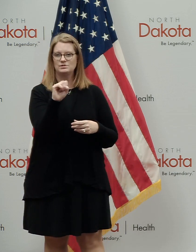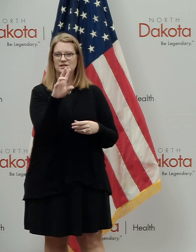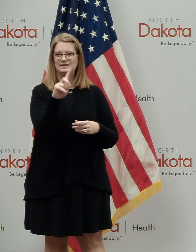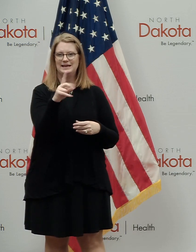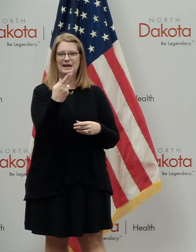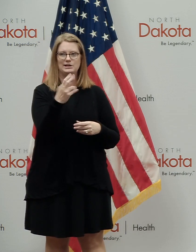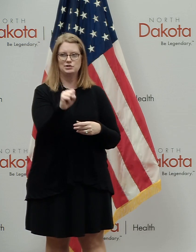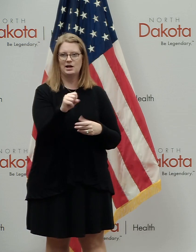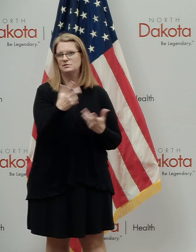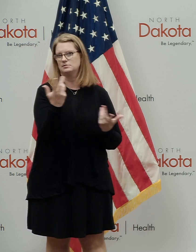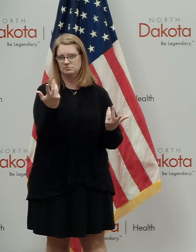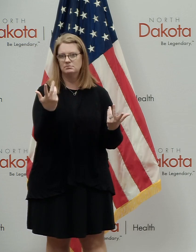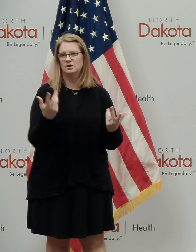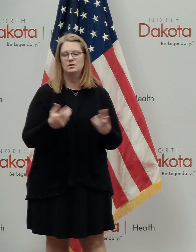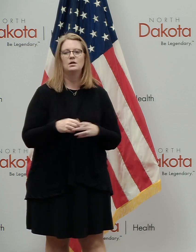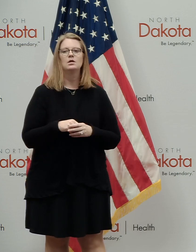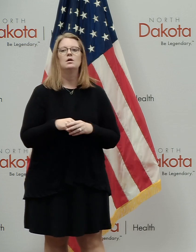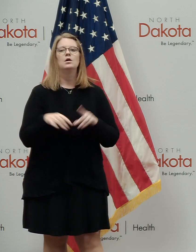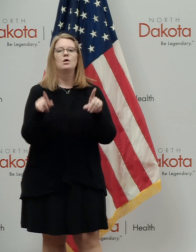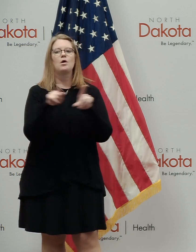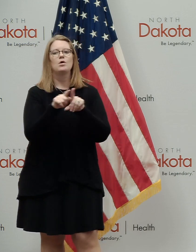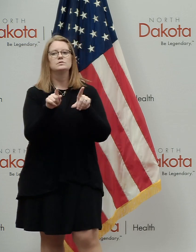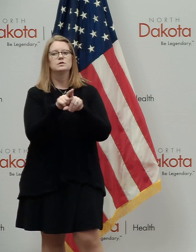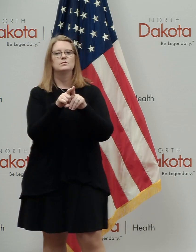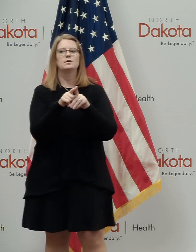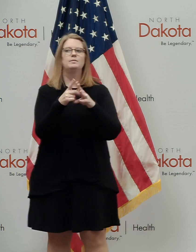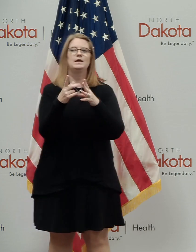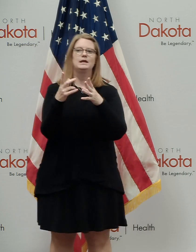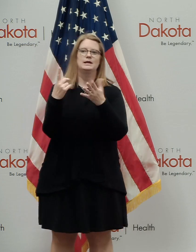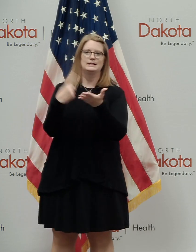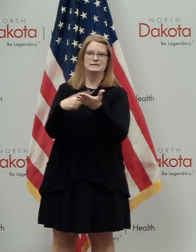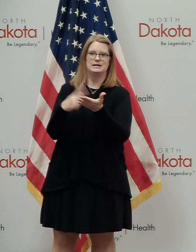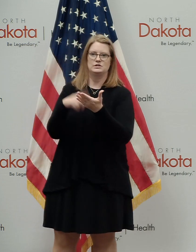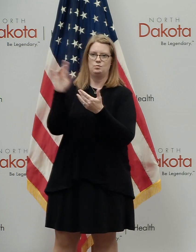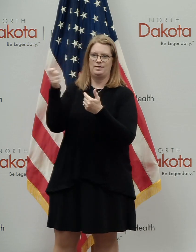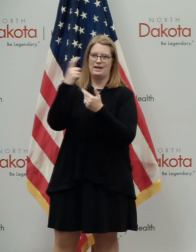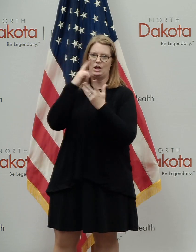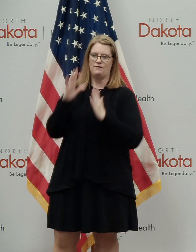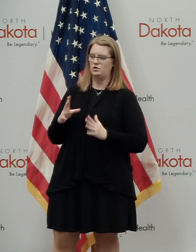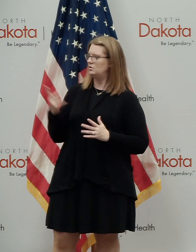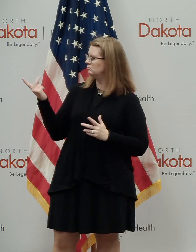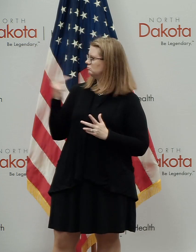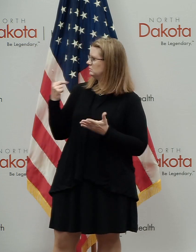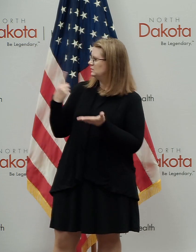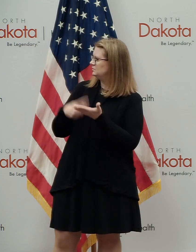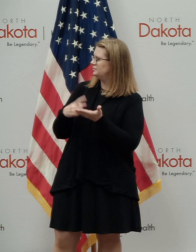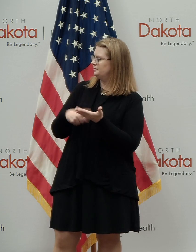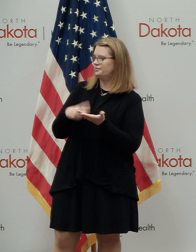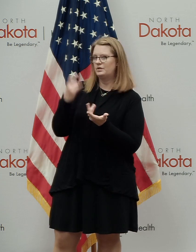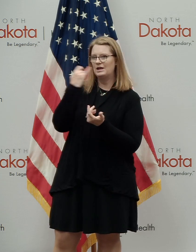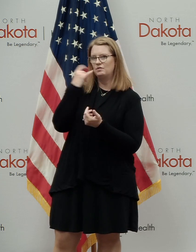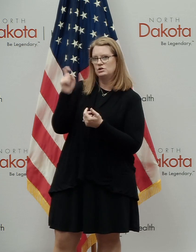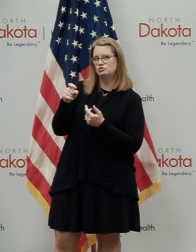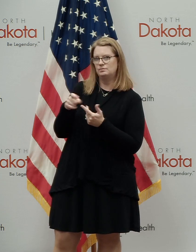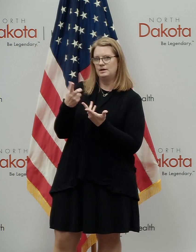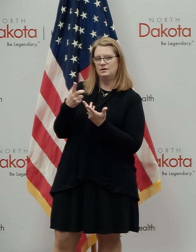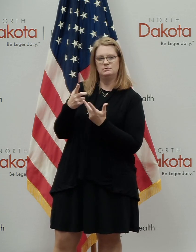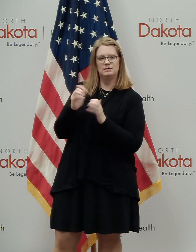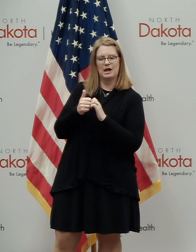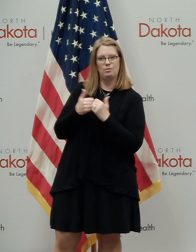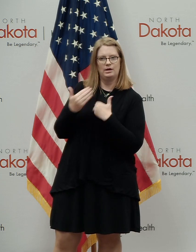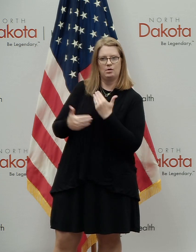going to involve, and then also there will be a conference call with the governor to talk about it, to say if that should be our mode of